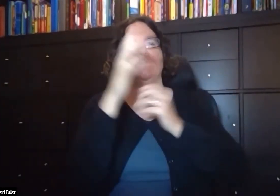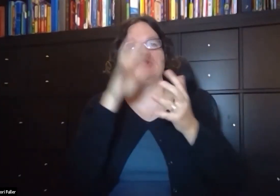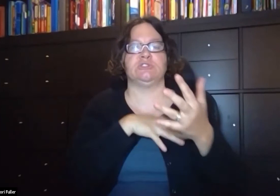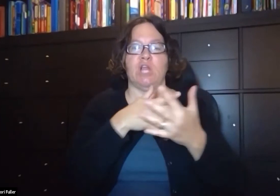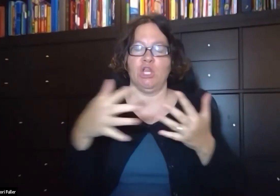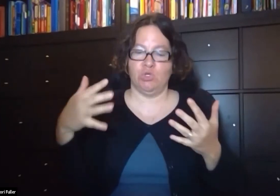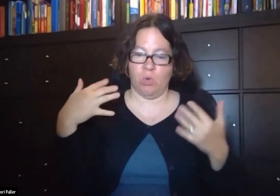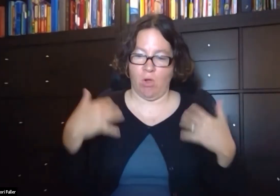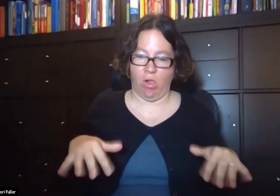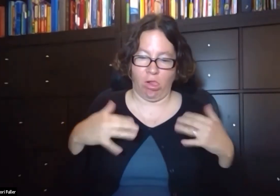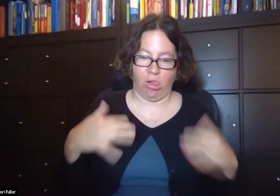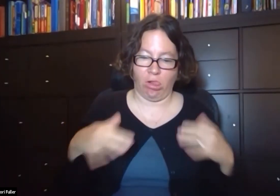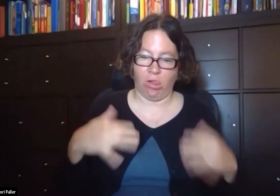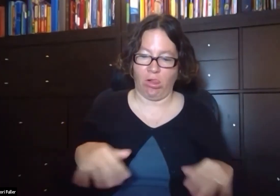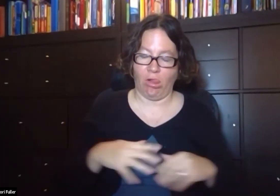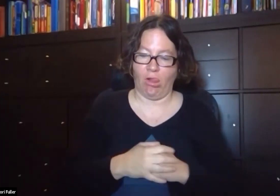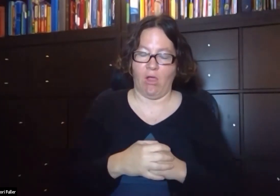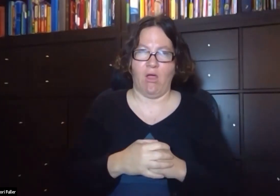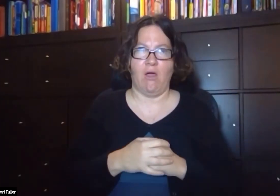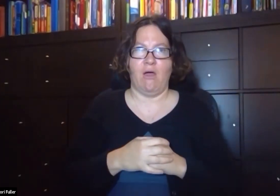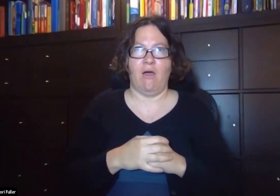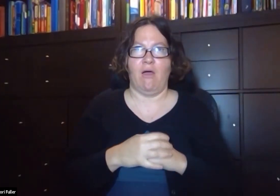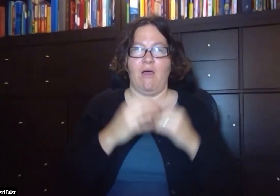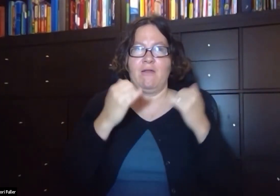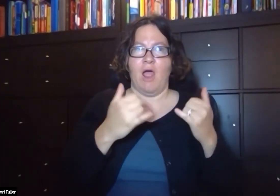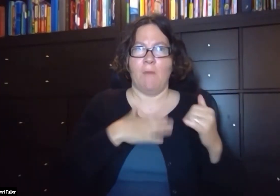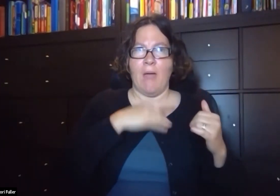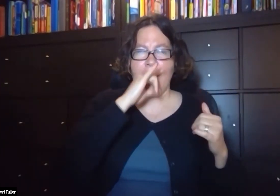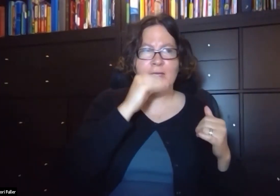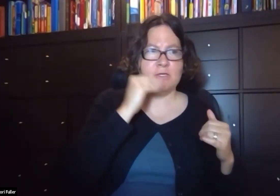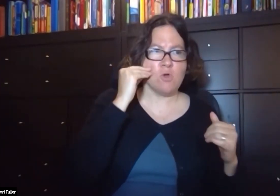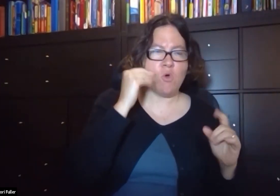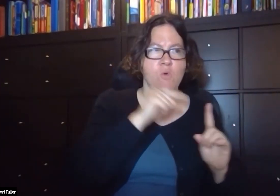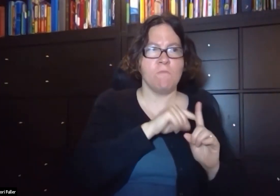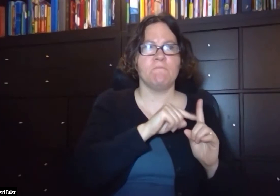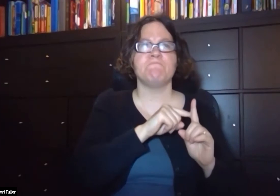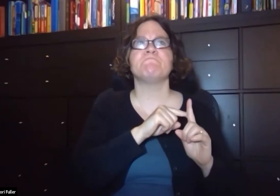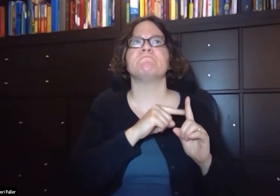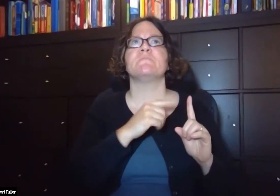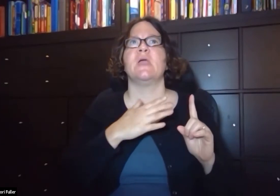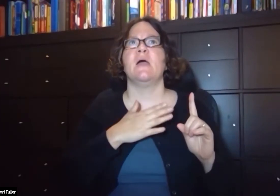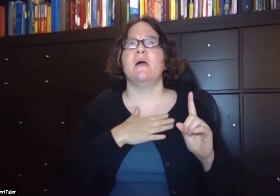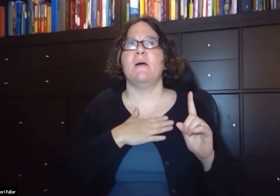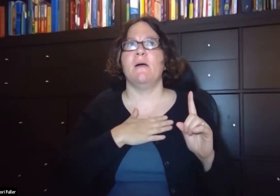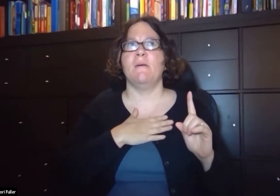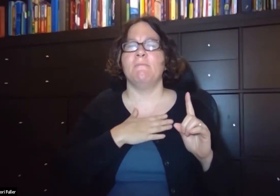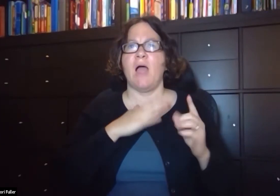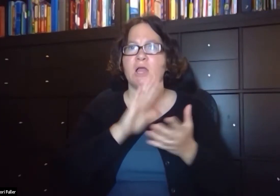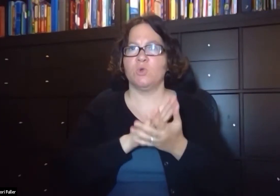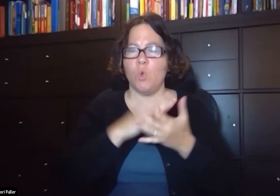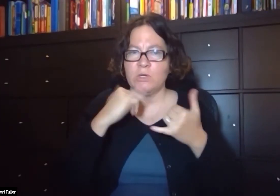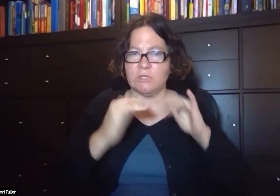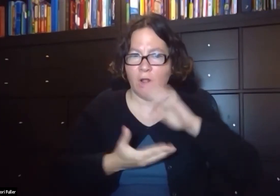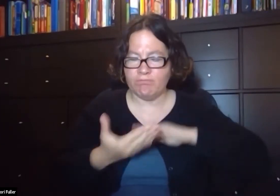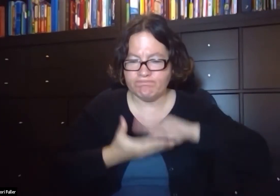all day. So it really changed our schedule and the way we went about our lives. So with my